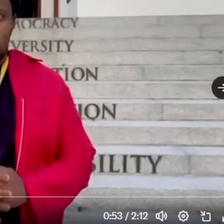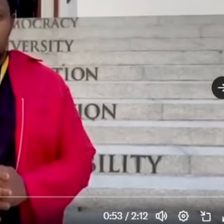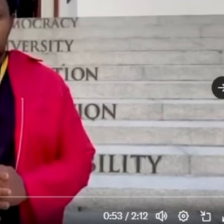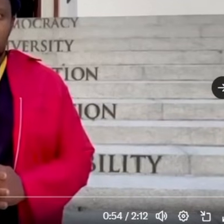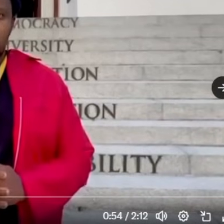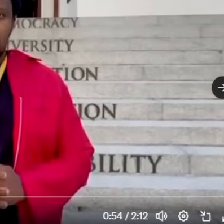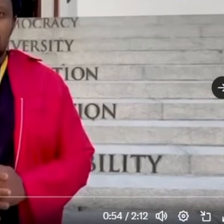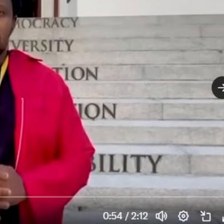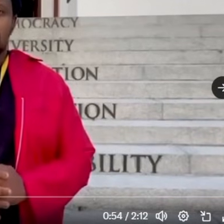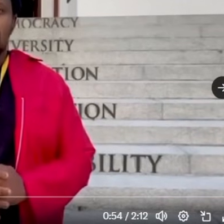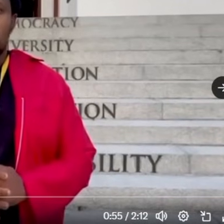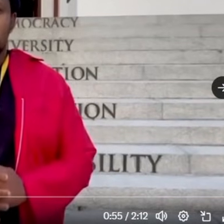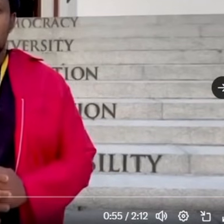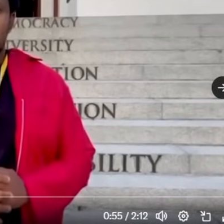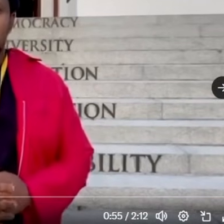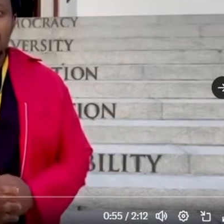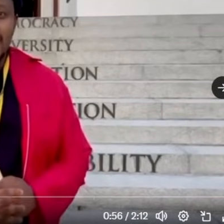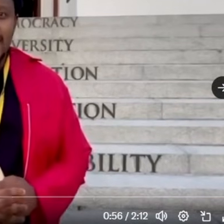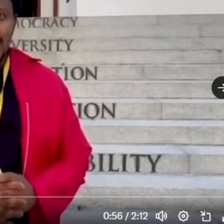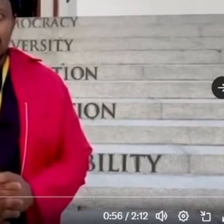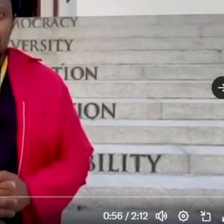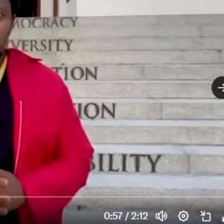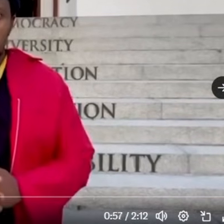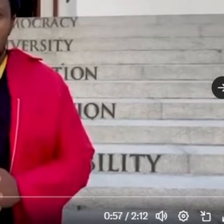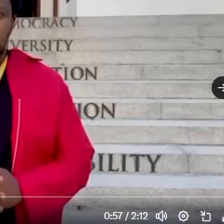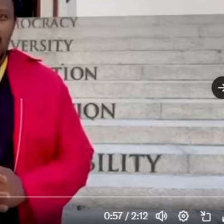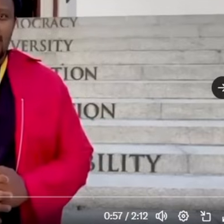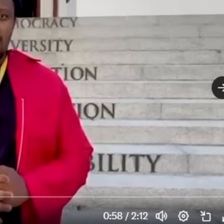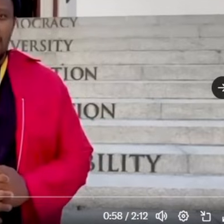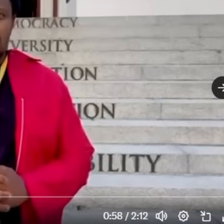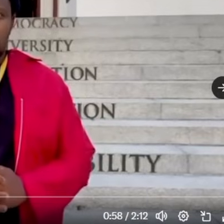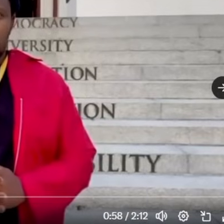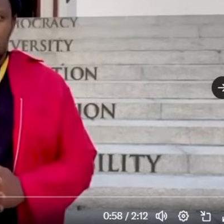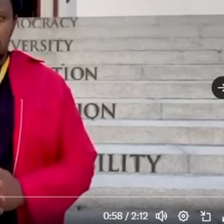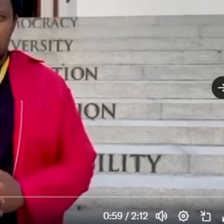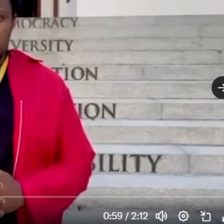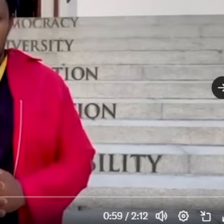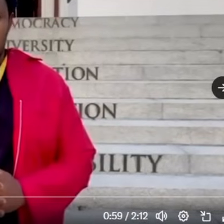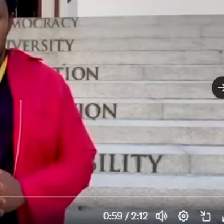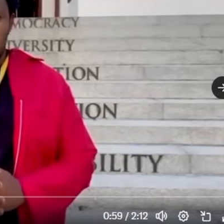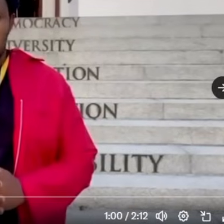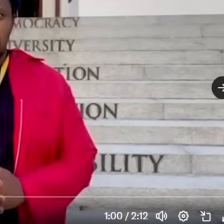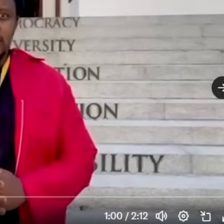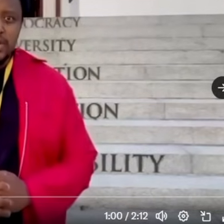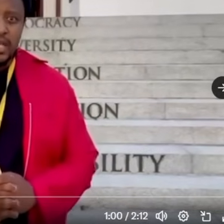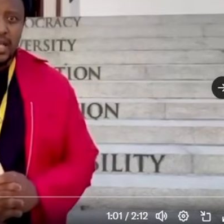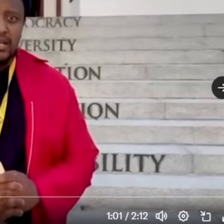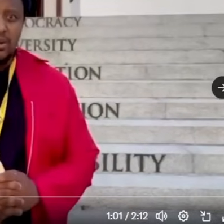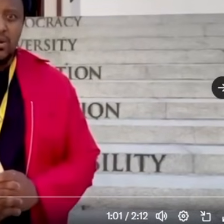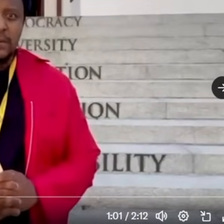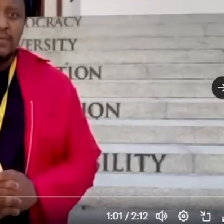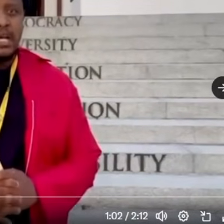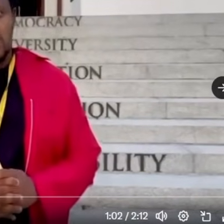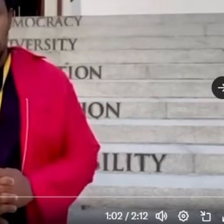of the committee is that he has also violated the ministerial handbook, which guides the conduct of members of the executive as well. So in addition to the